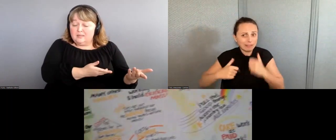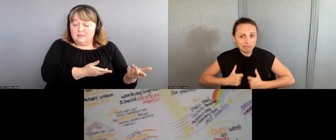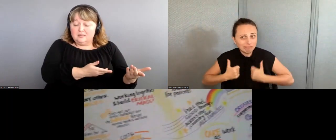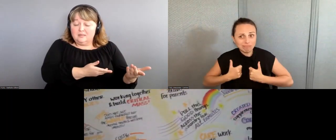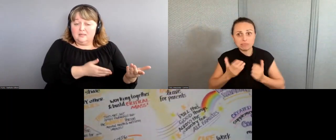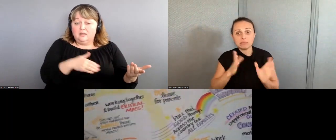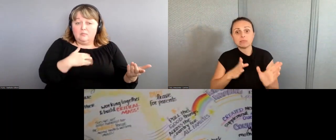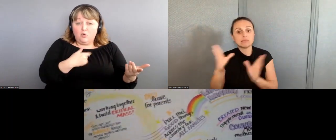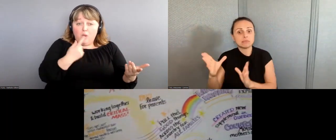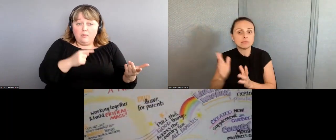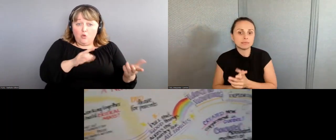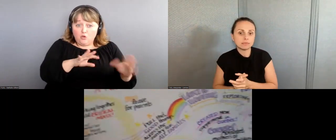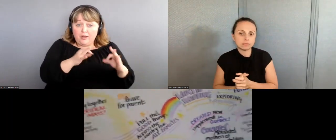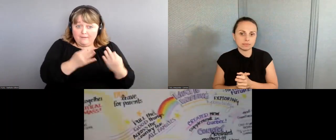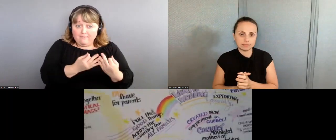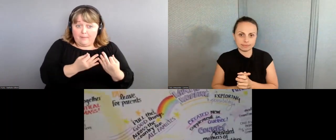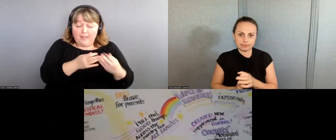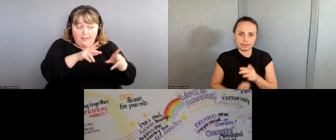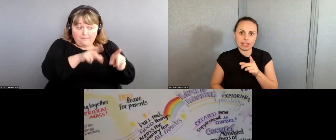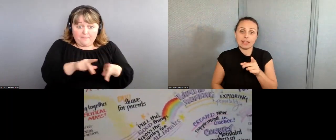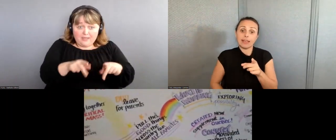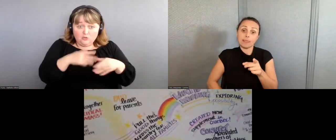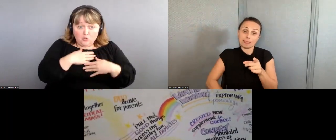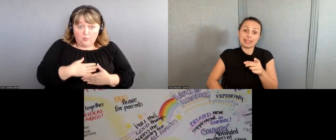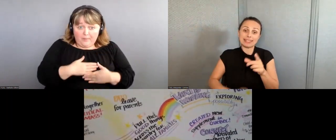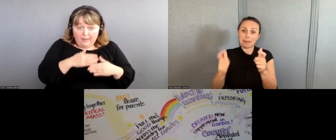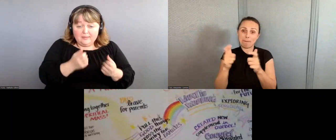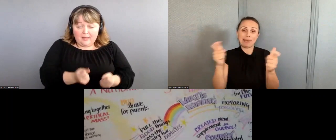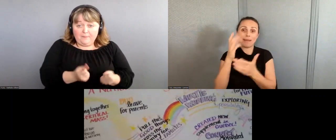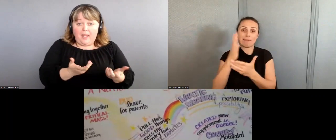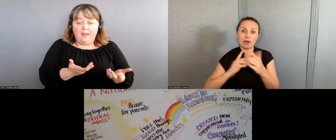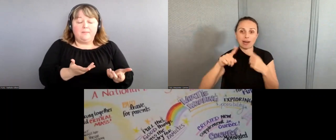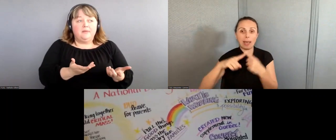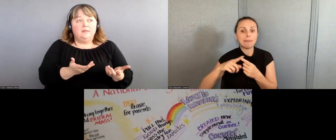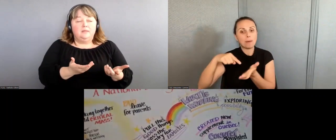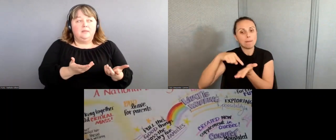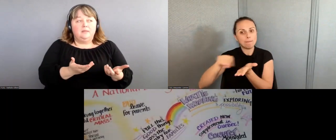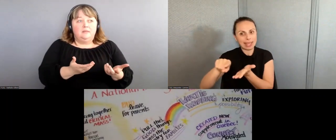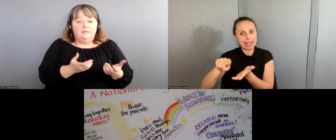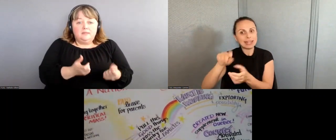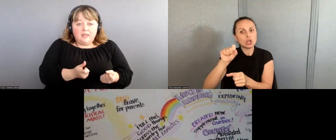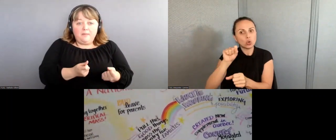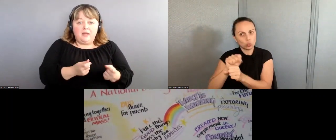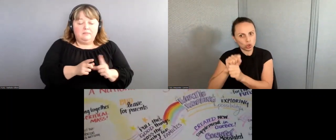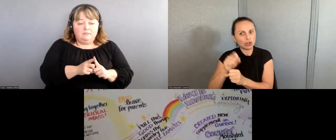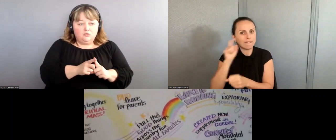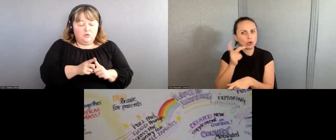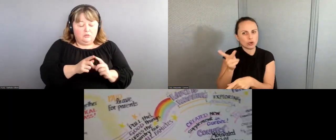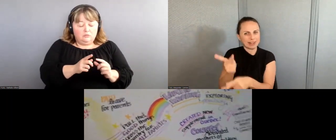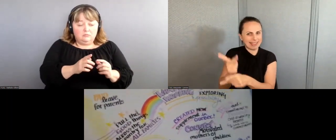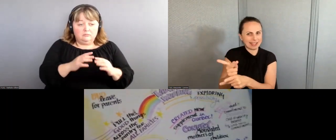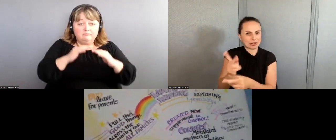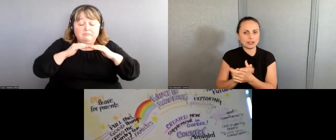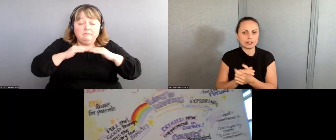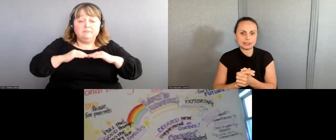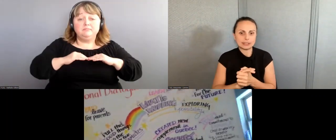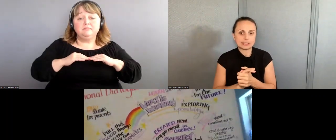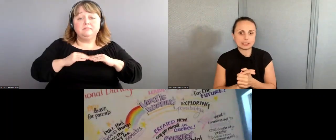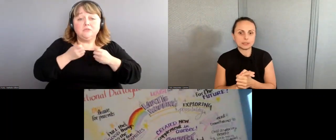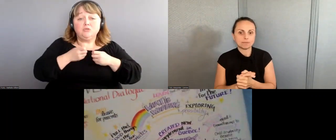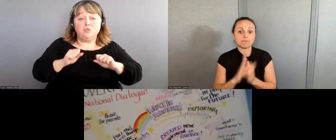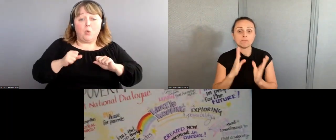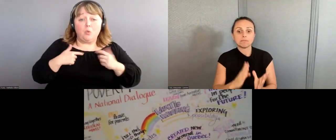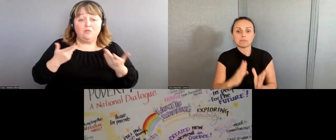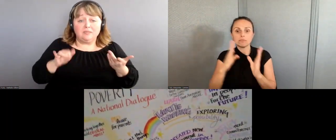And then this big piece around care work as paid work. It really is, which brings